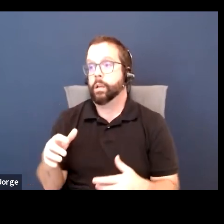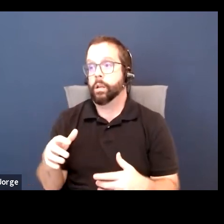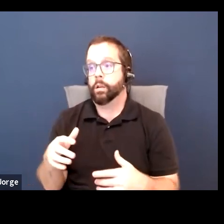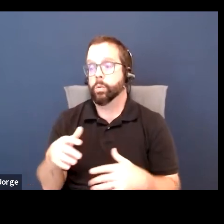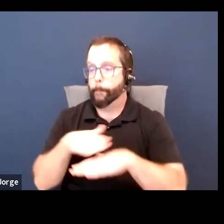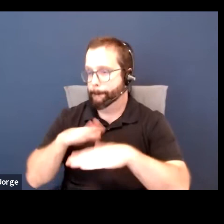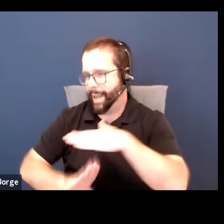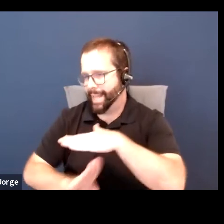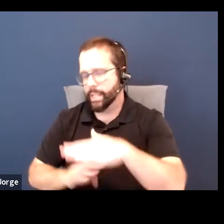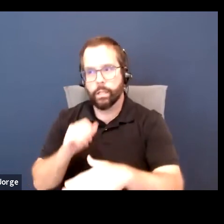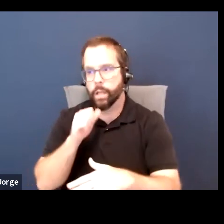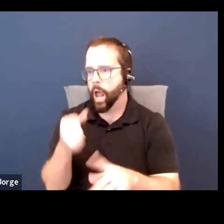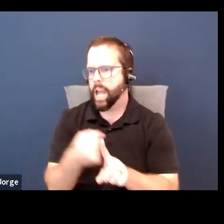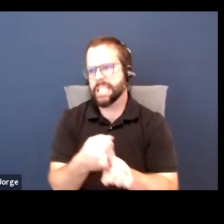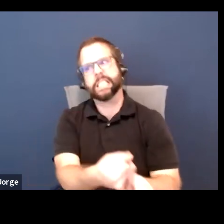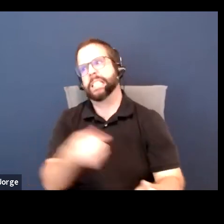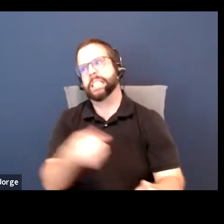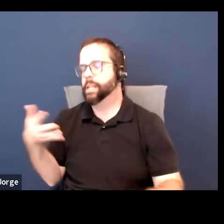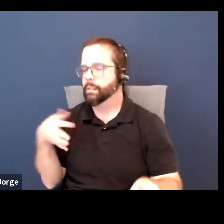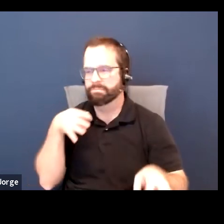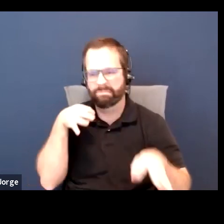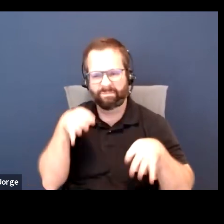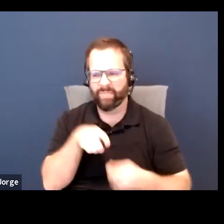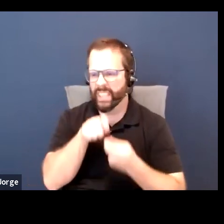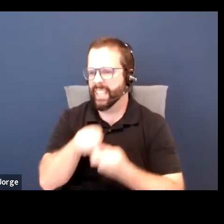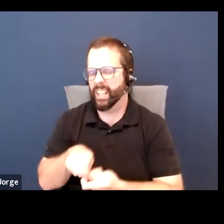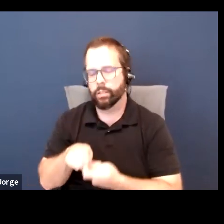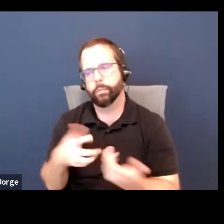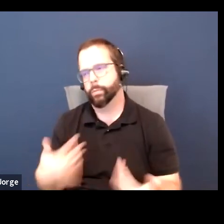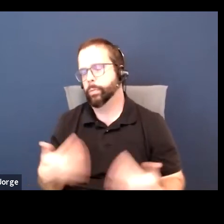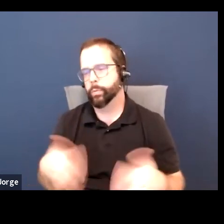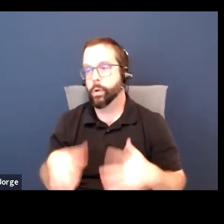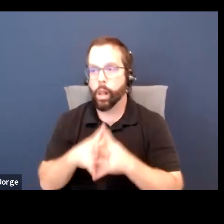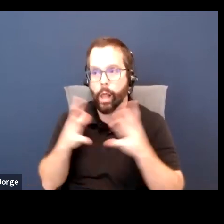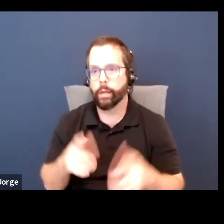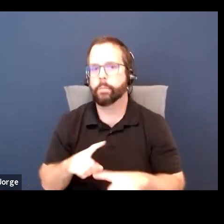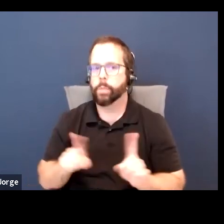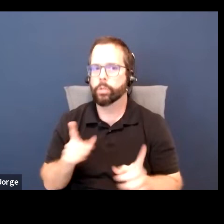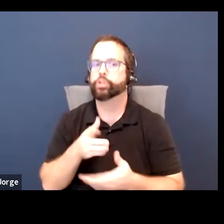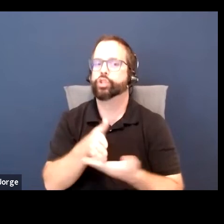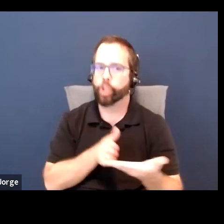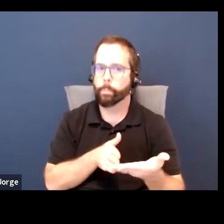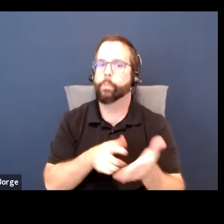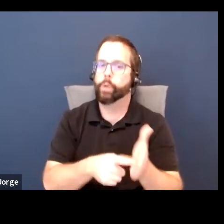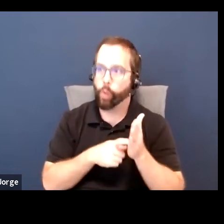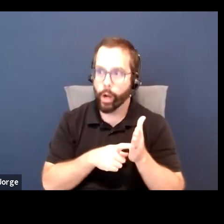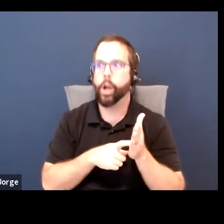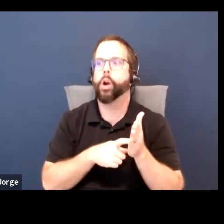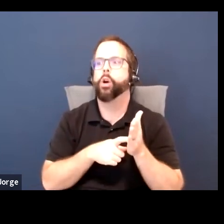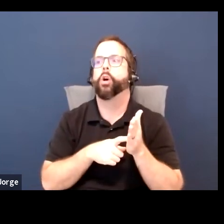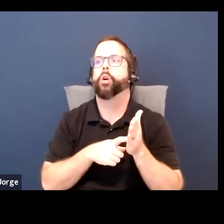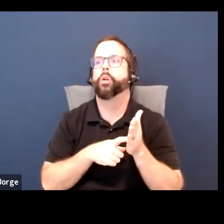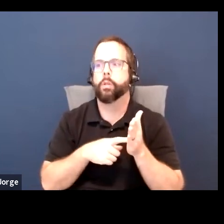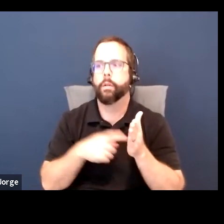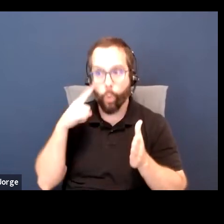just want to talk about some of the things that are required to have accessibility, where you can find that